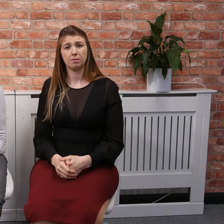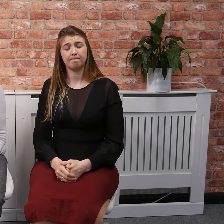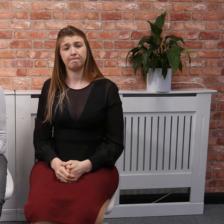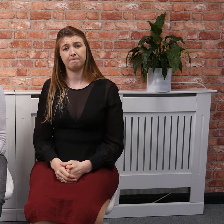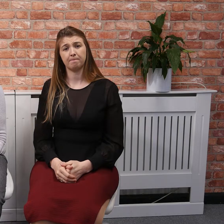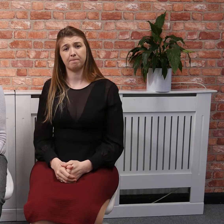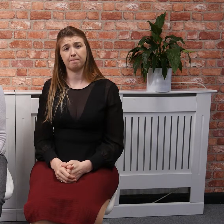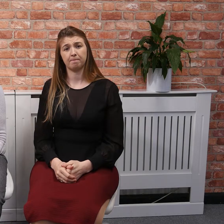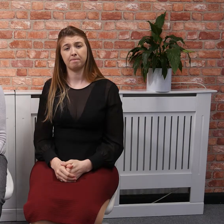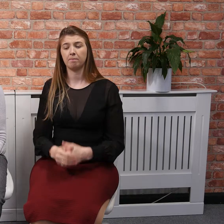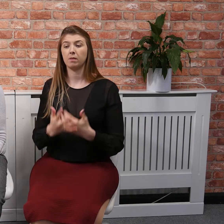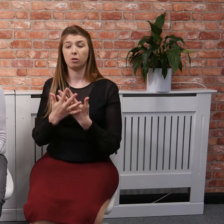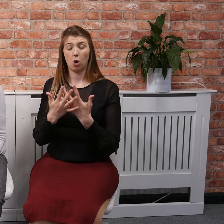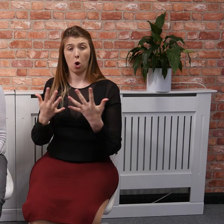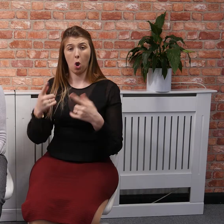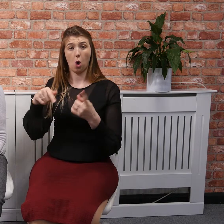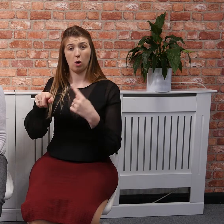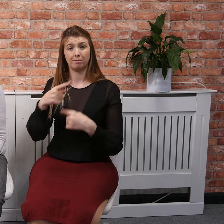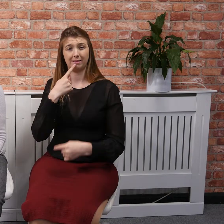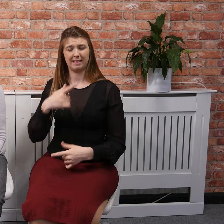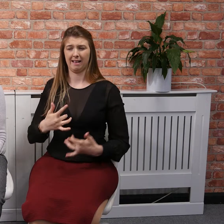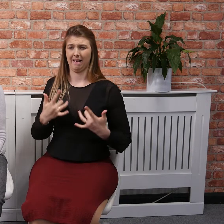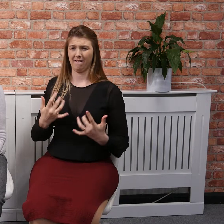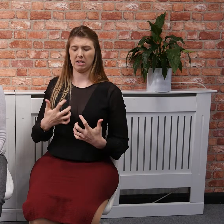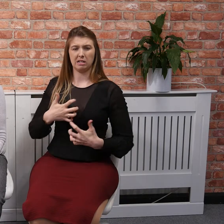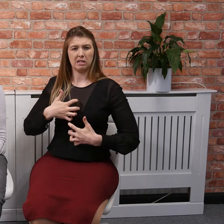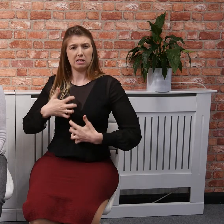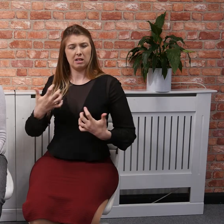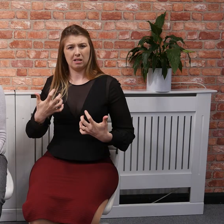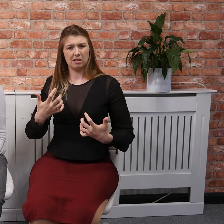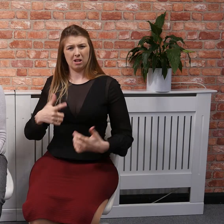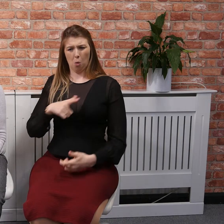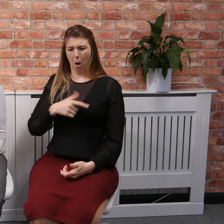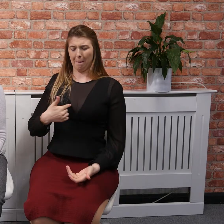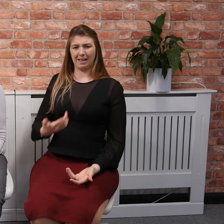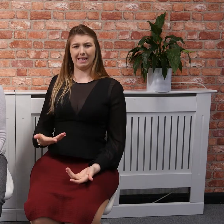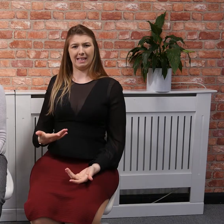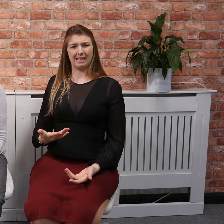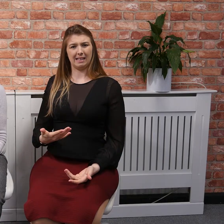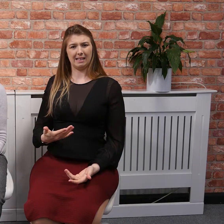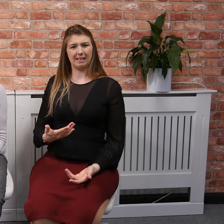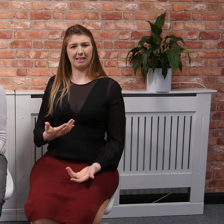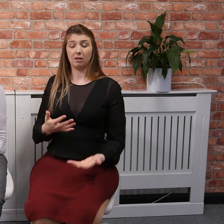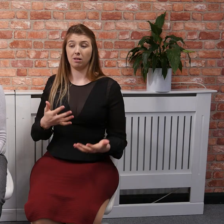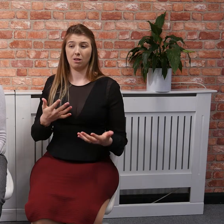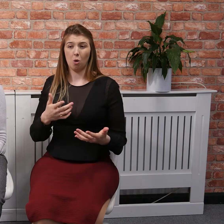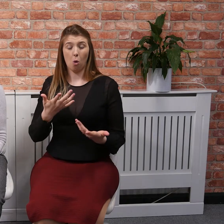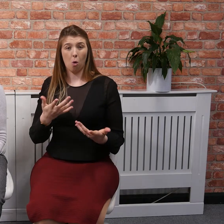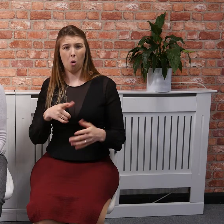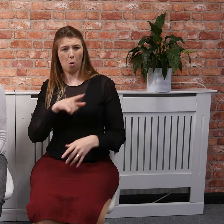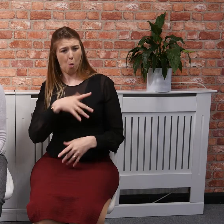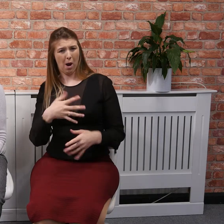Quite a lot of people say that they feel angry. Why me? Why not other